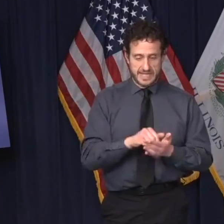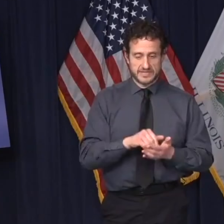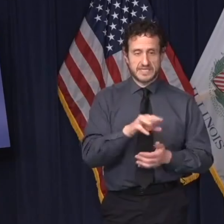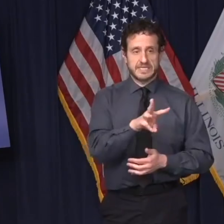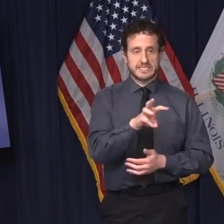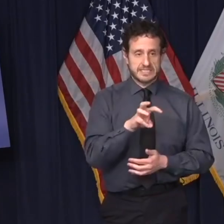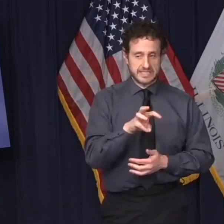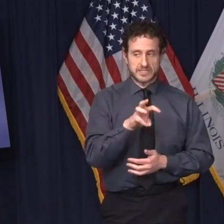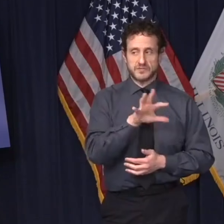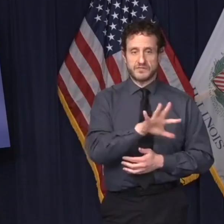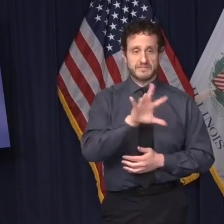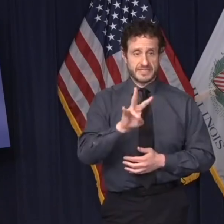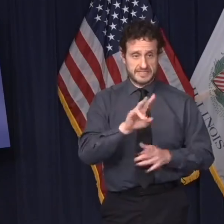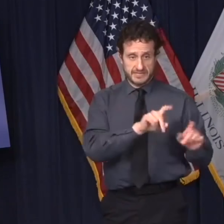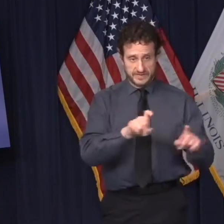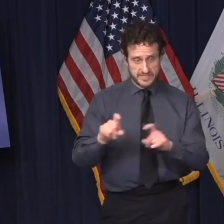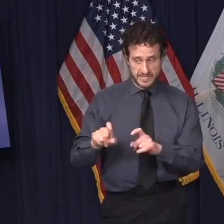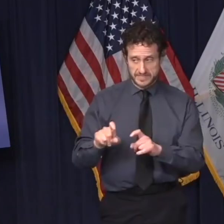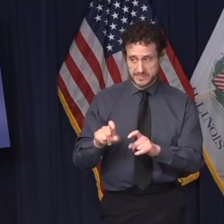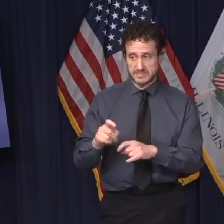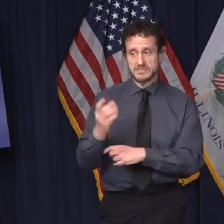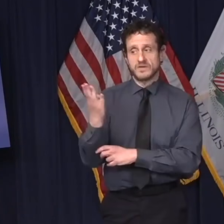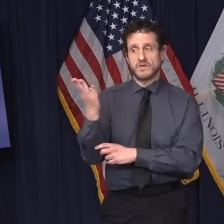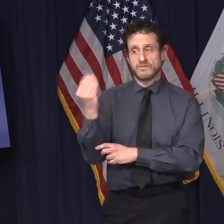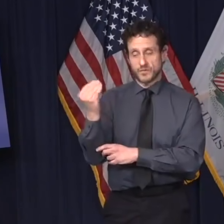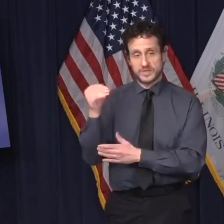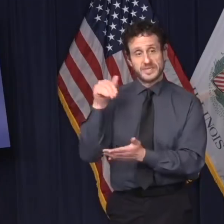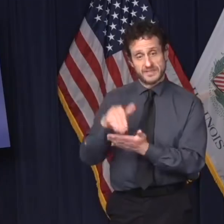256,667 tests, with